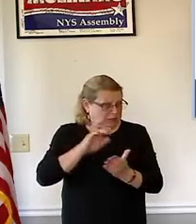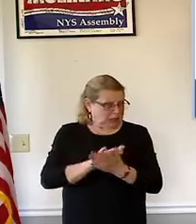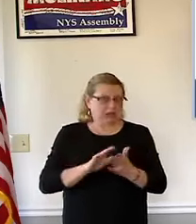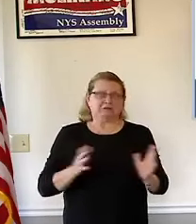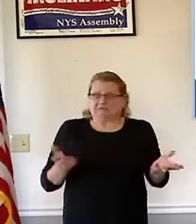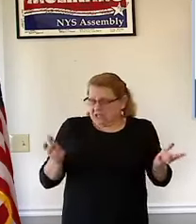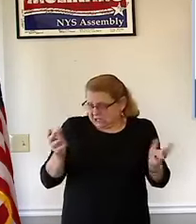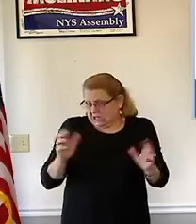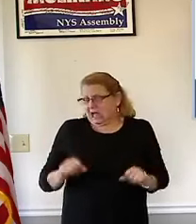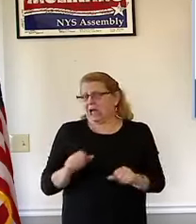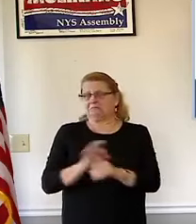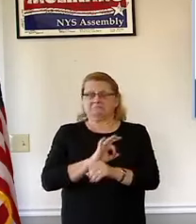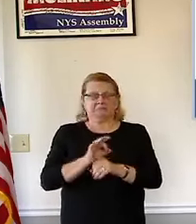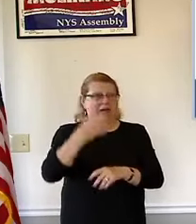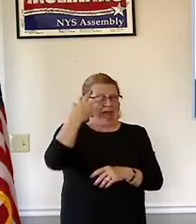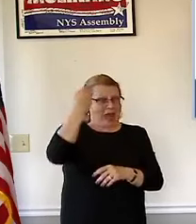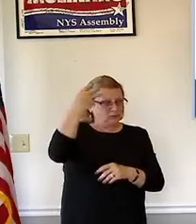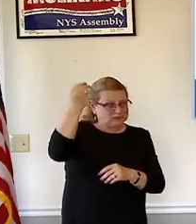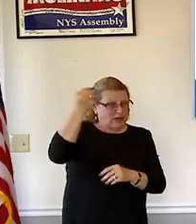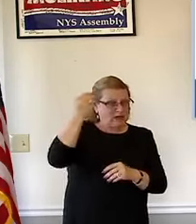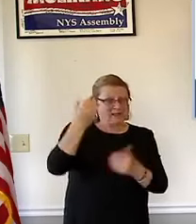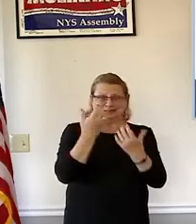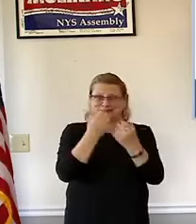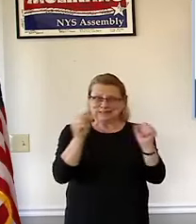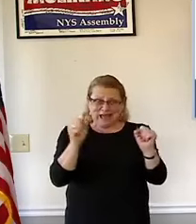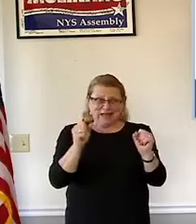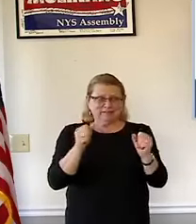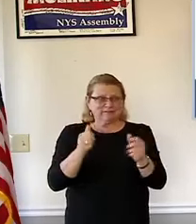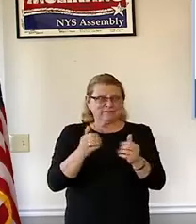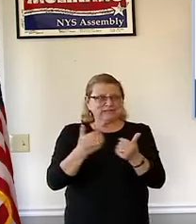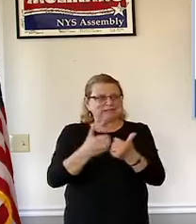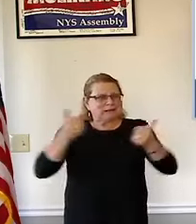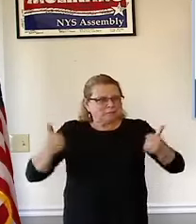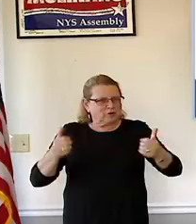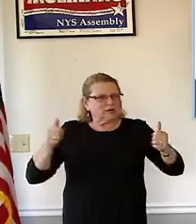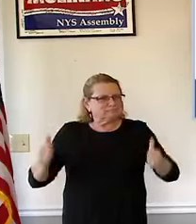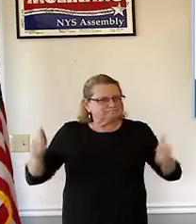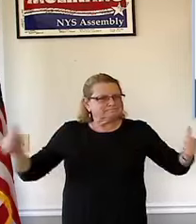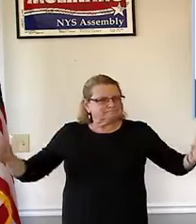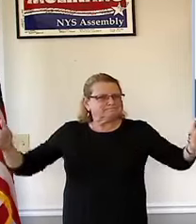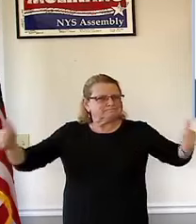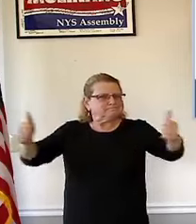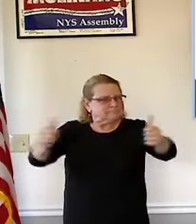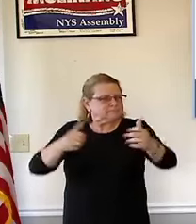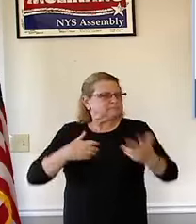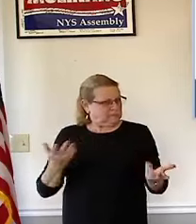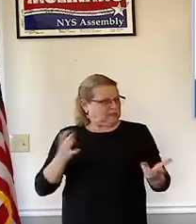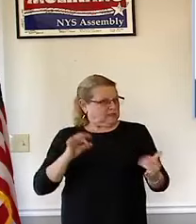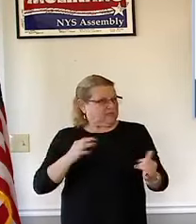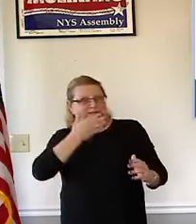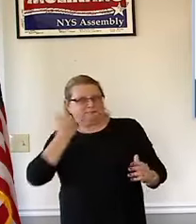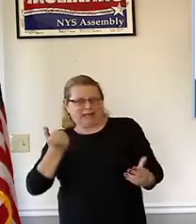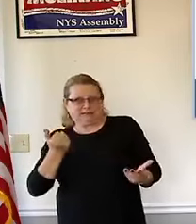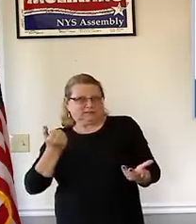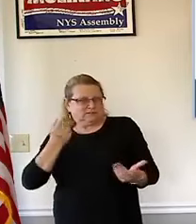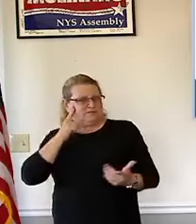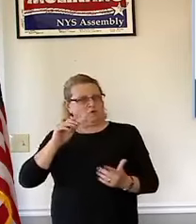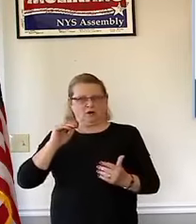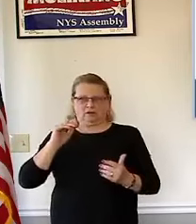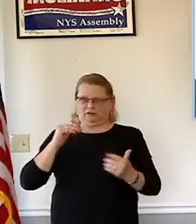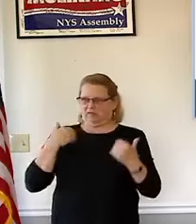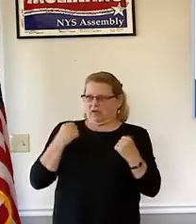operate outdoors safely with distancing, which is in the best interest of the health of our of